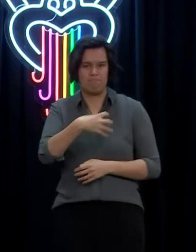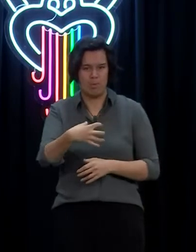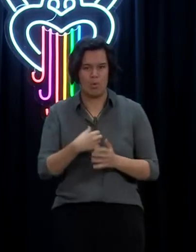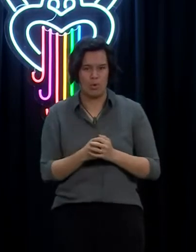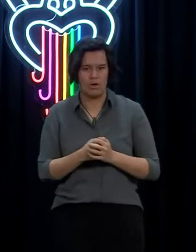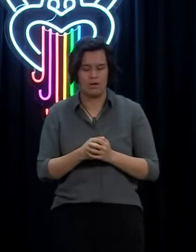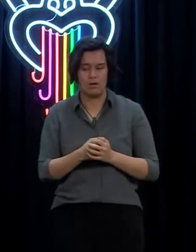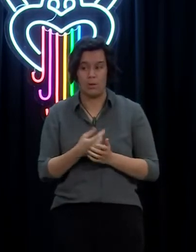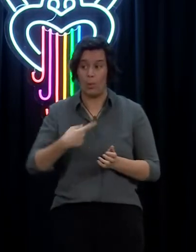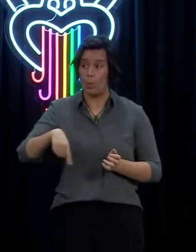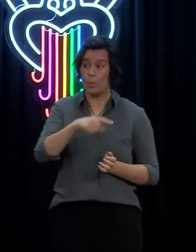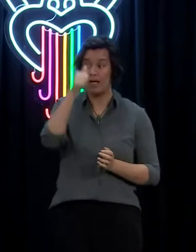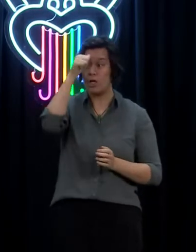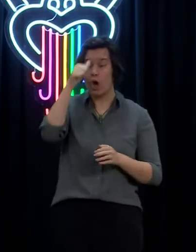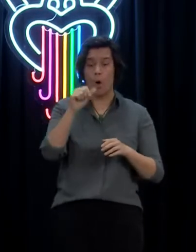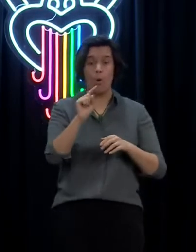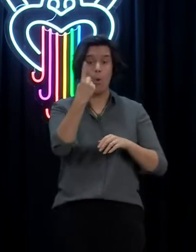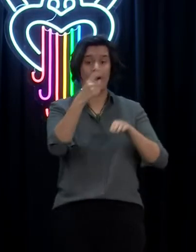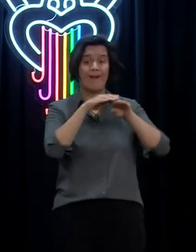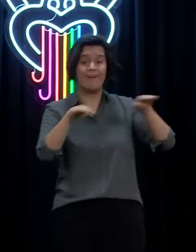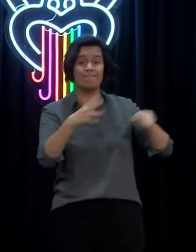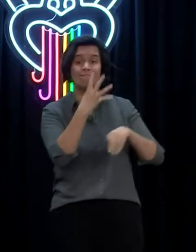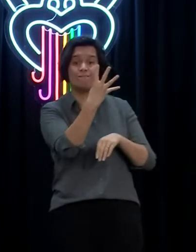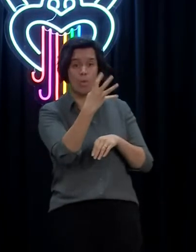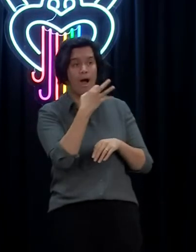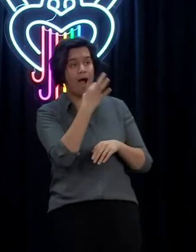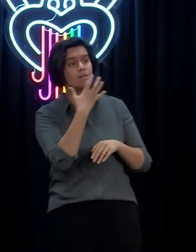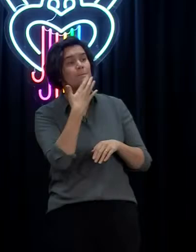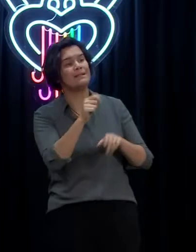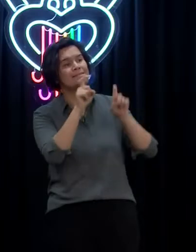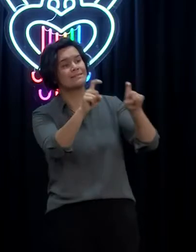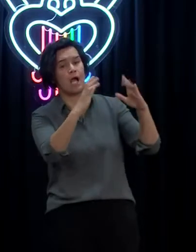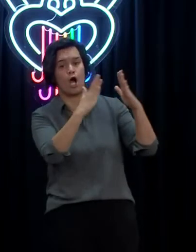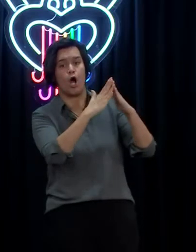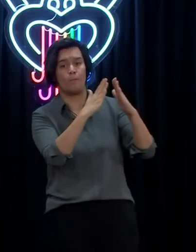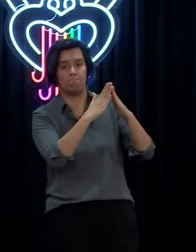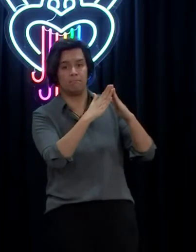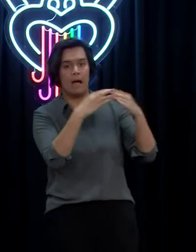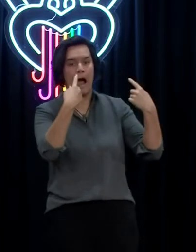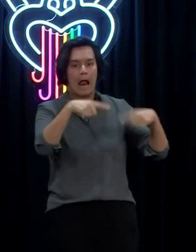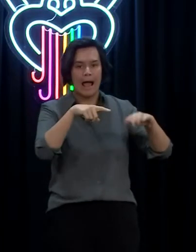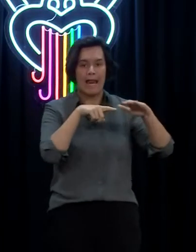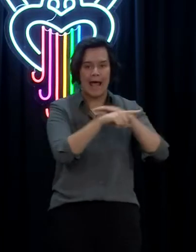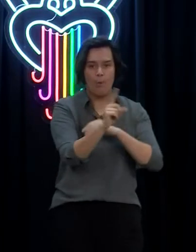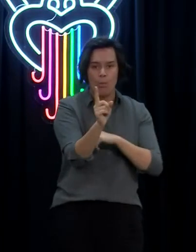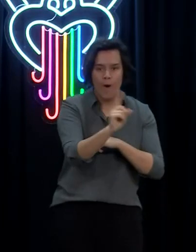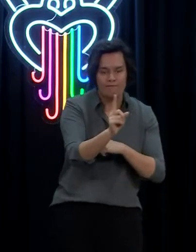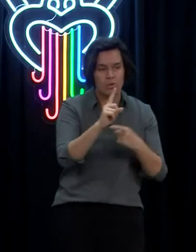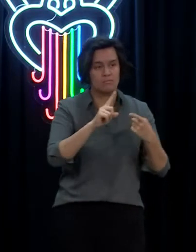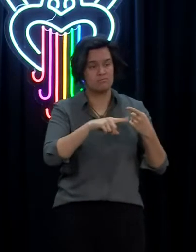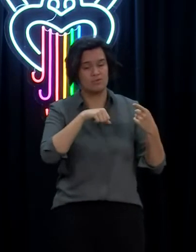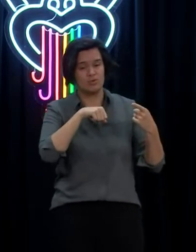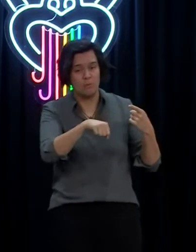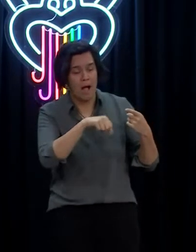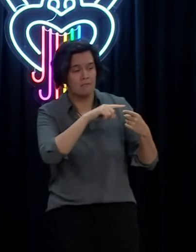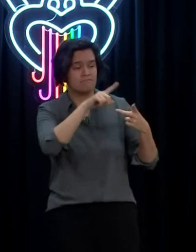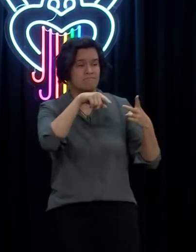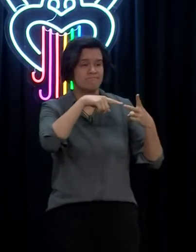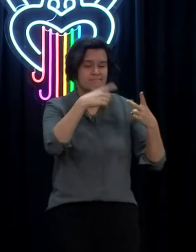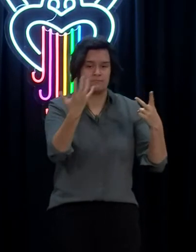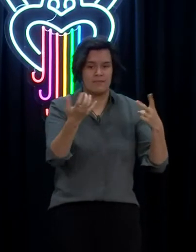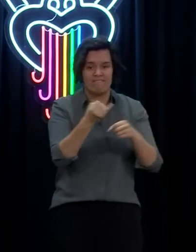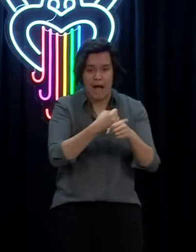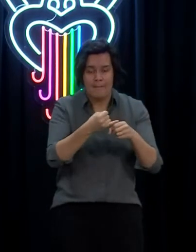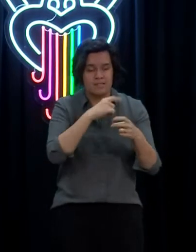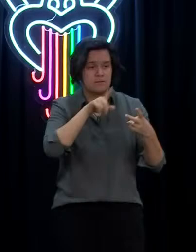in Alert Level 4, we're asking people to stay home. There aren't many reasons that you can leave your home, but one of them is to get vaccinated,